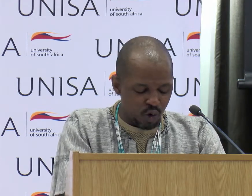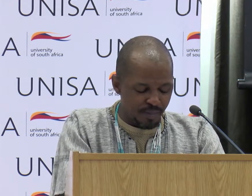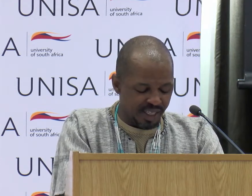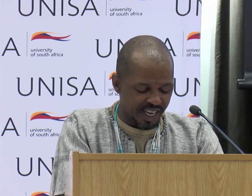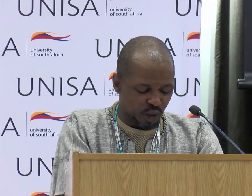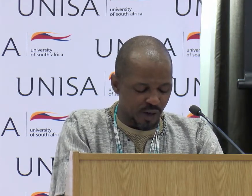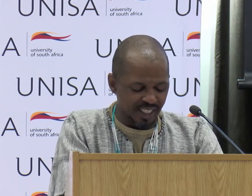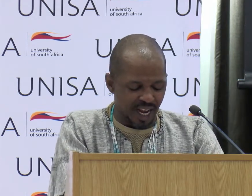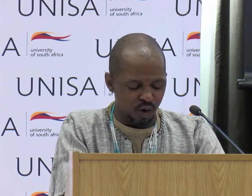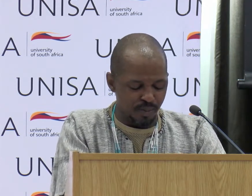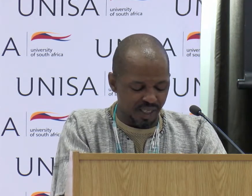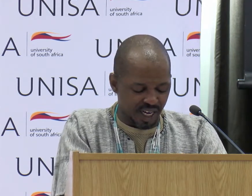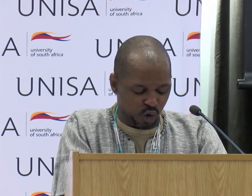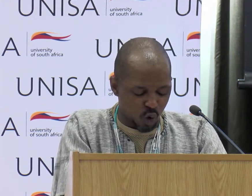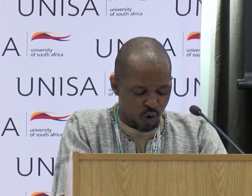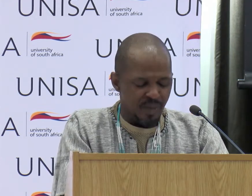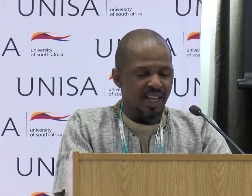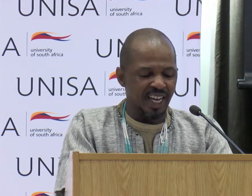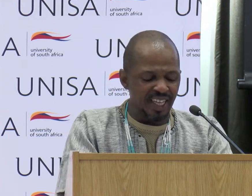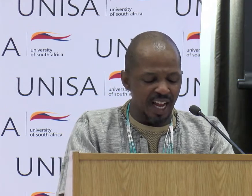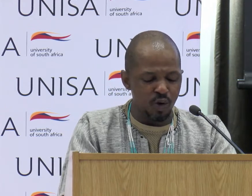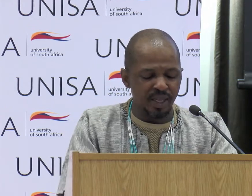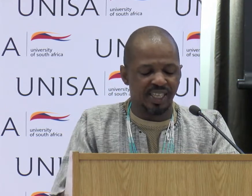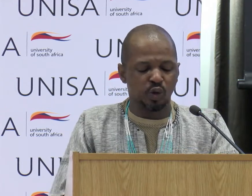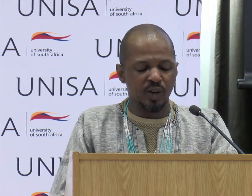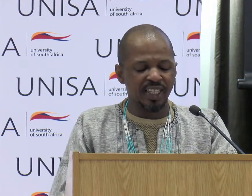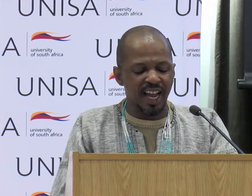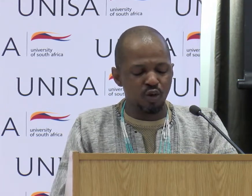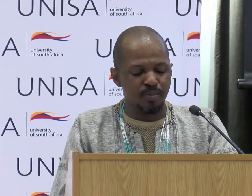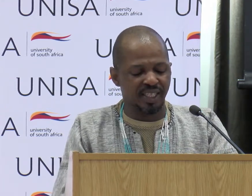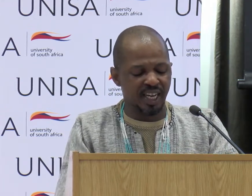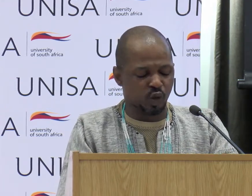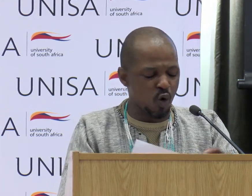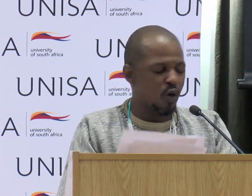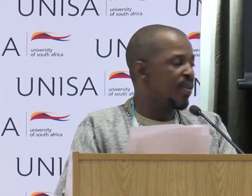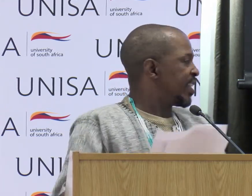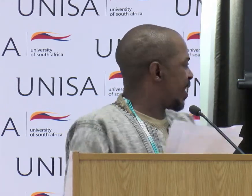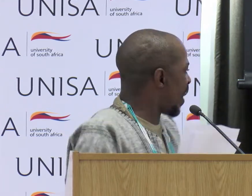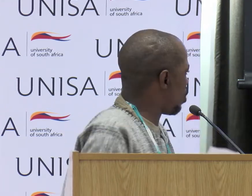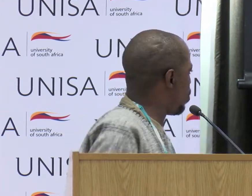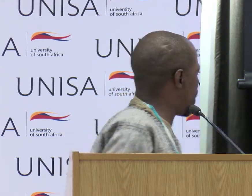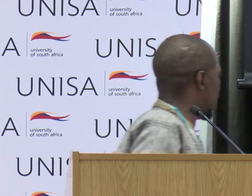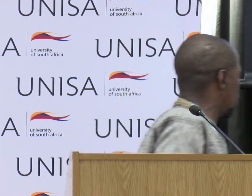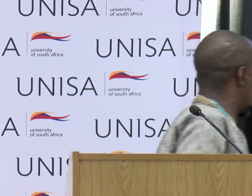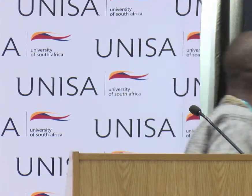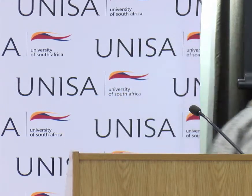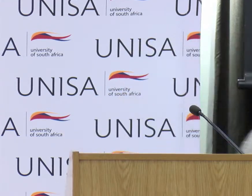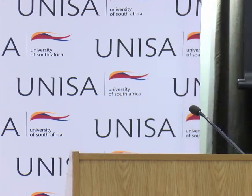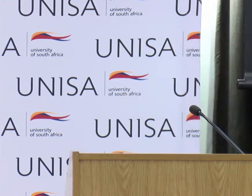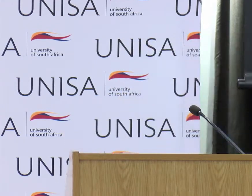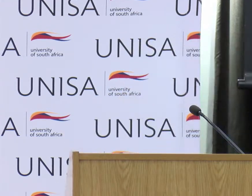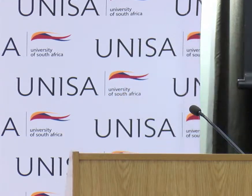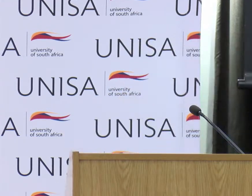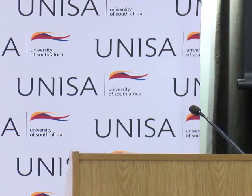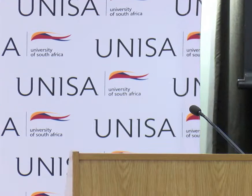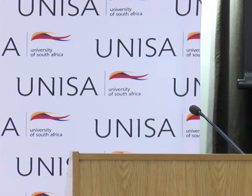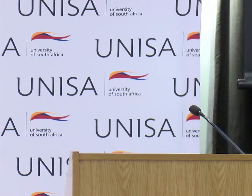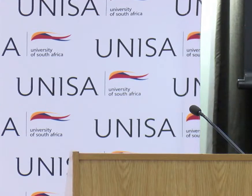ngenxa yelwimi zethu ngenxa yelwimi zethu ngenxa yelwimi zethu ngenxa yelwimi zethu ngenxa yelwimi zethu ngenxa yelwimi